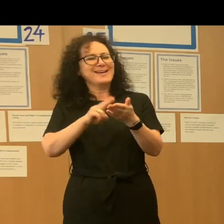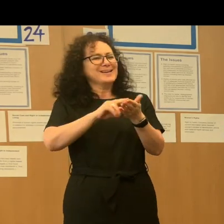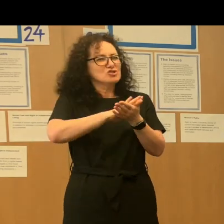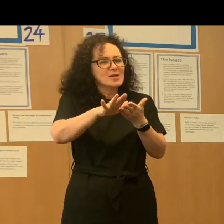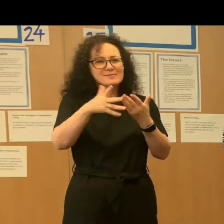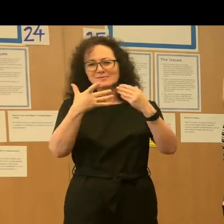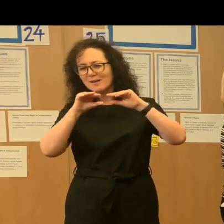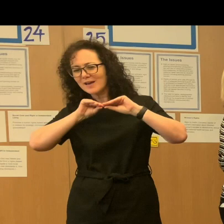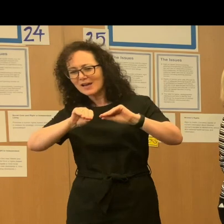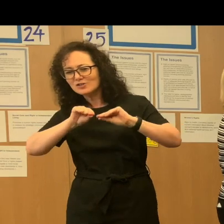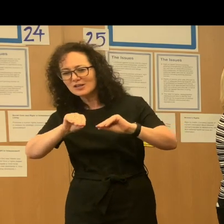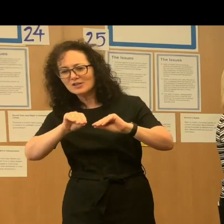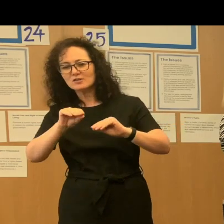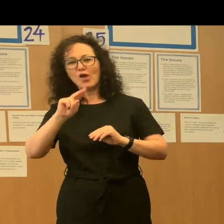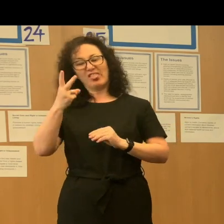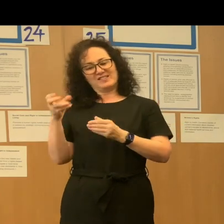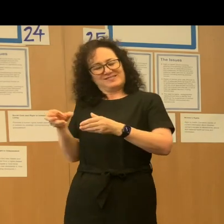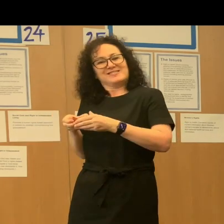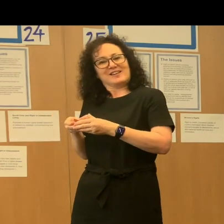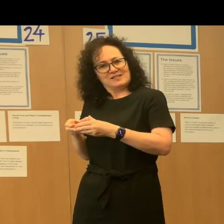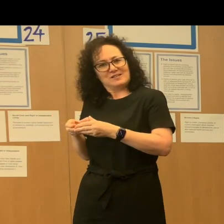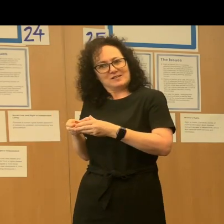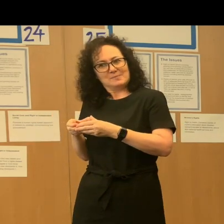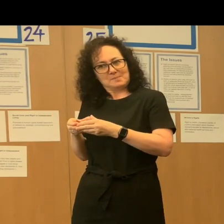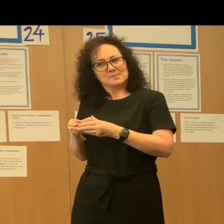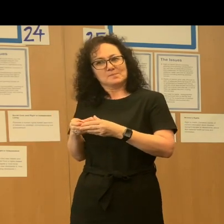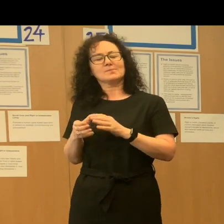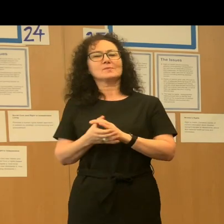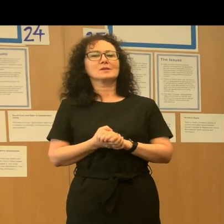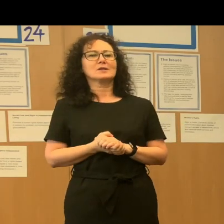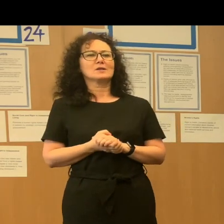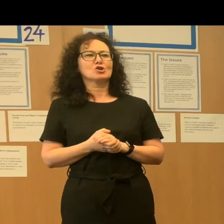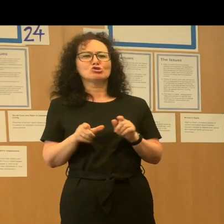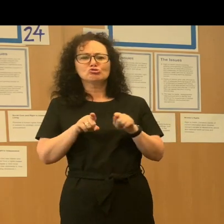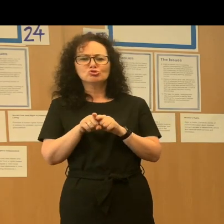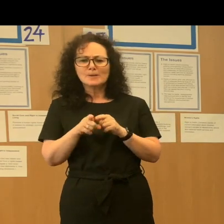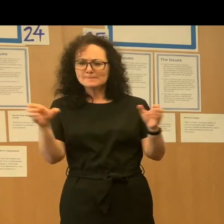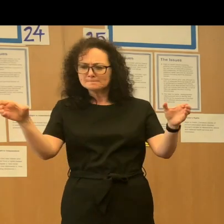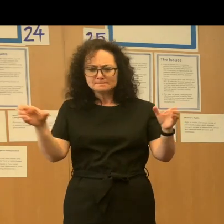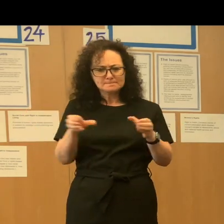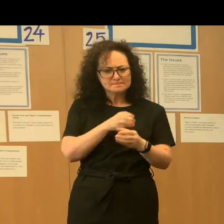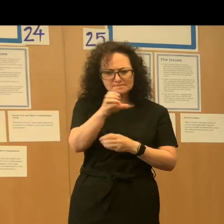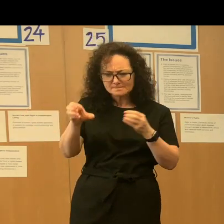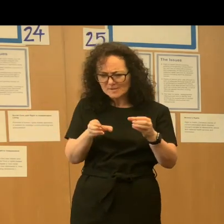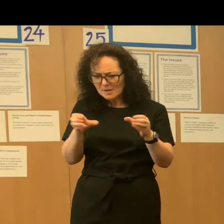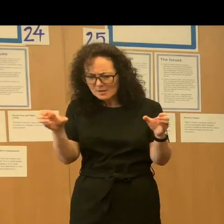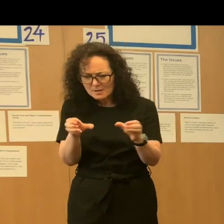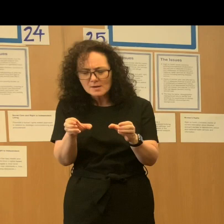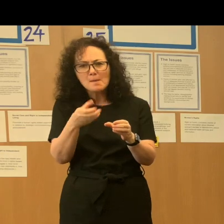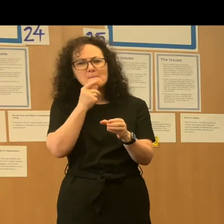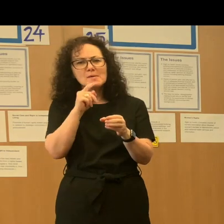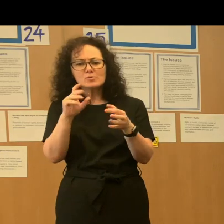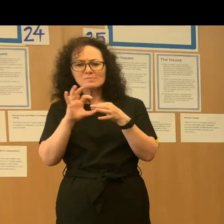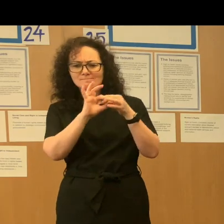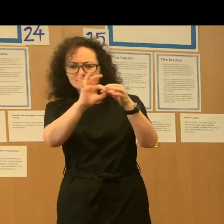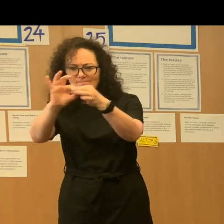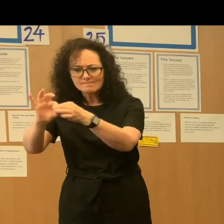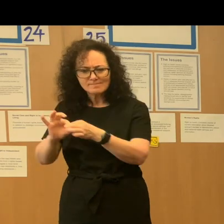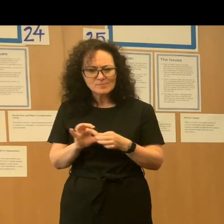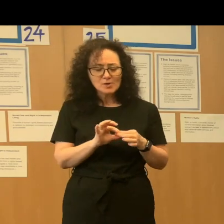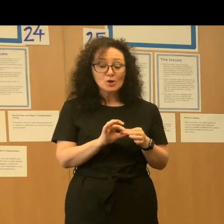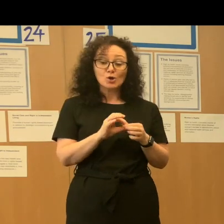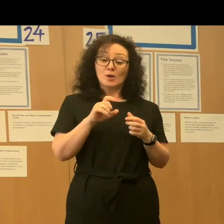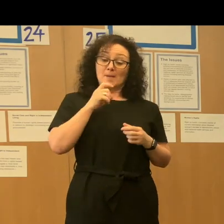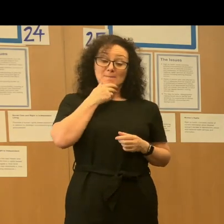on, third sector organisations, to try a way of bringing people in the local community together with organisations that were